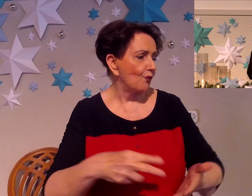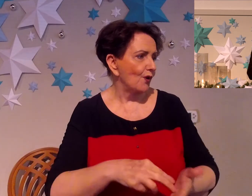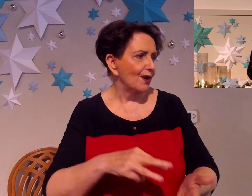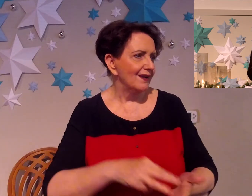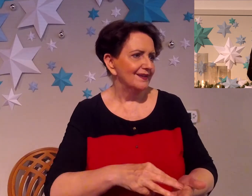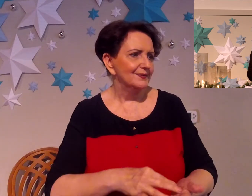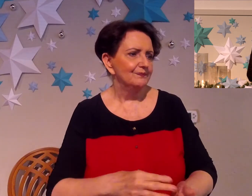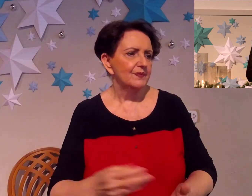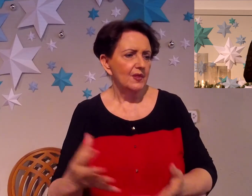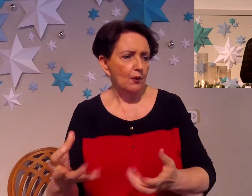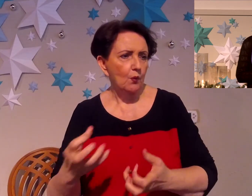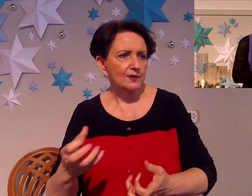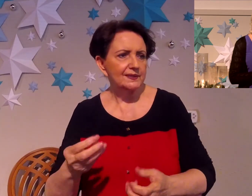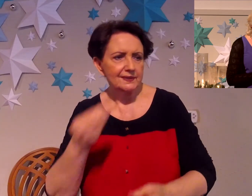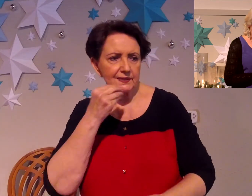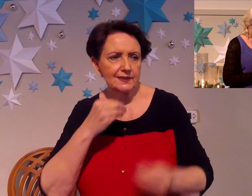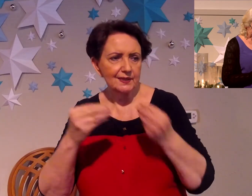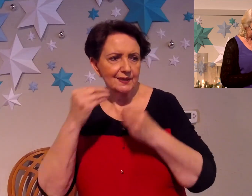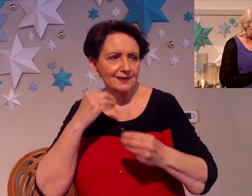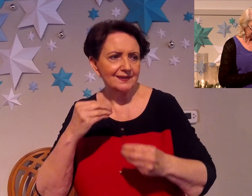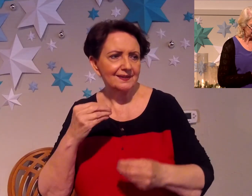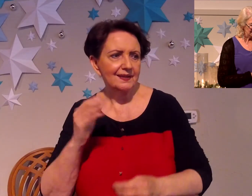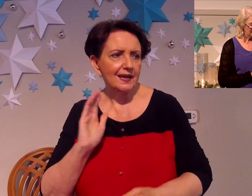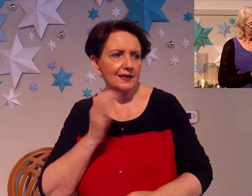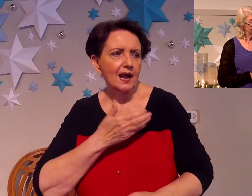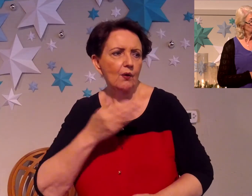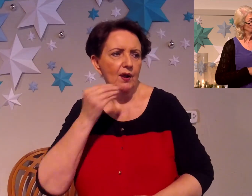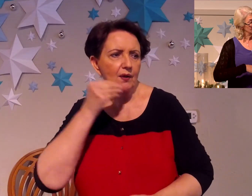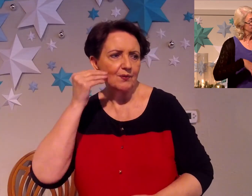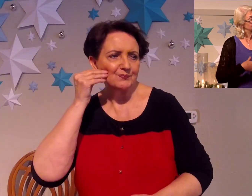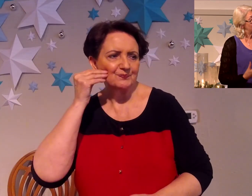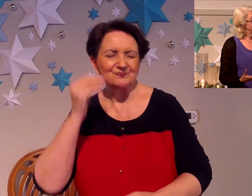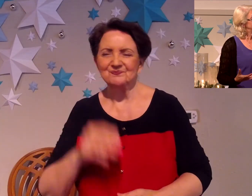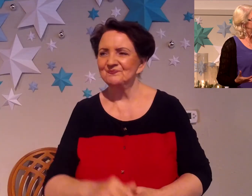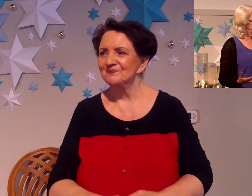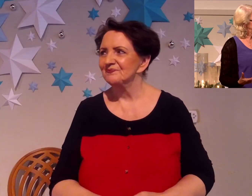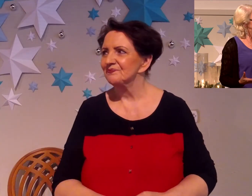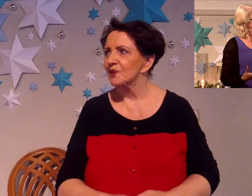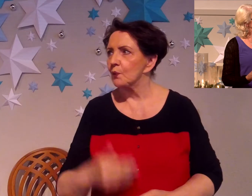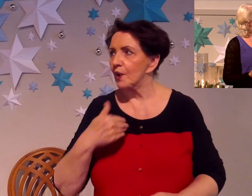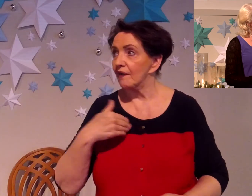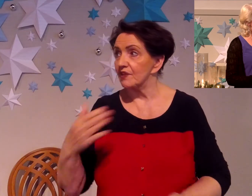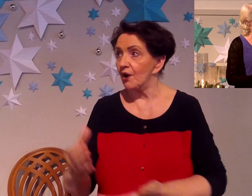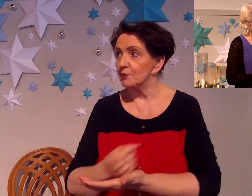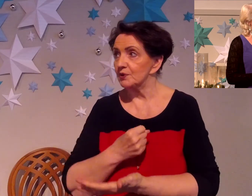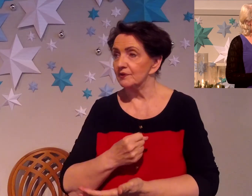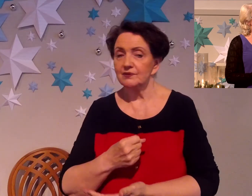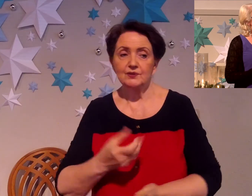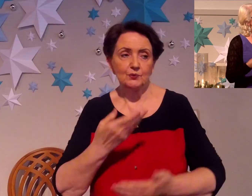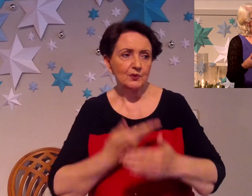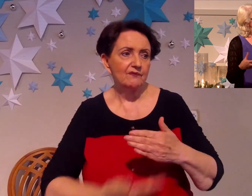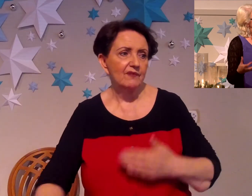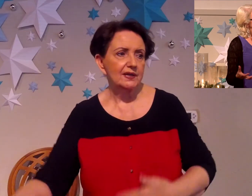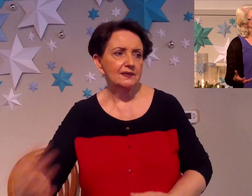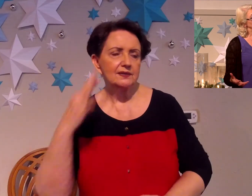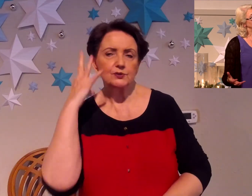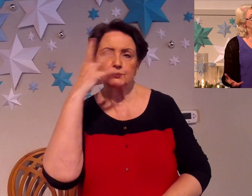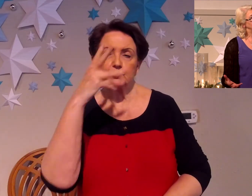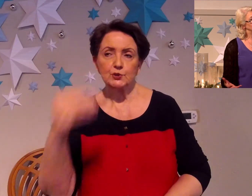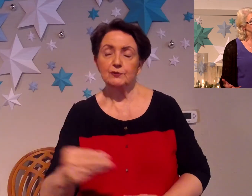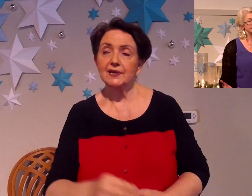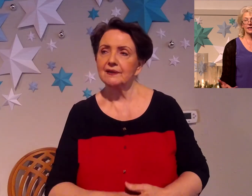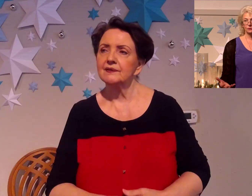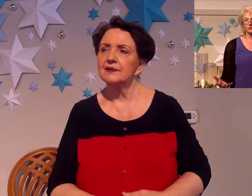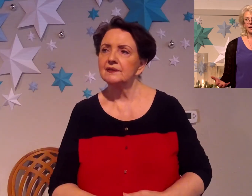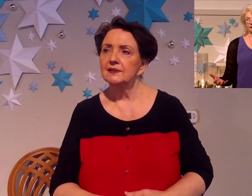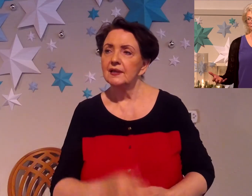so we have the opportunity we're invited into beauty, right? And isn't that a part of how